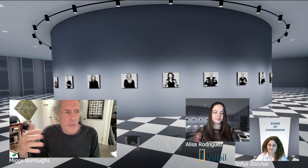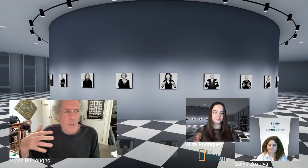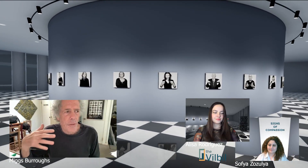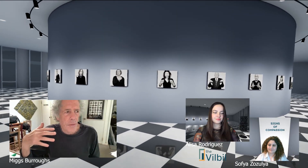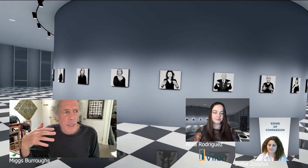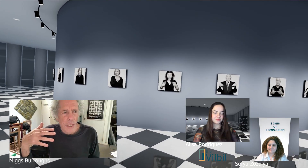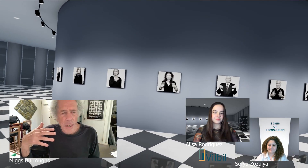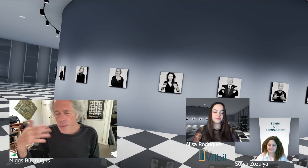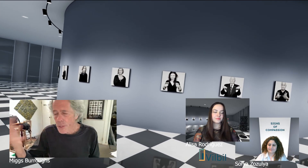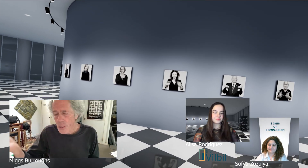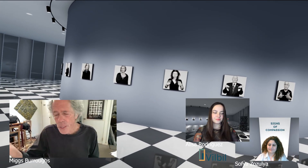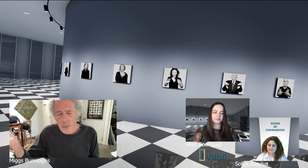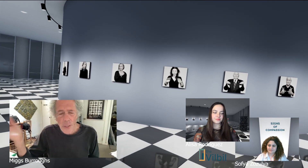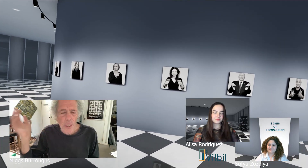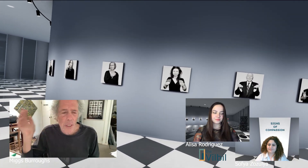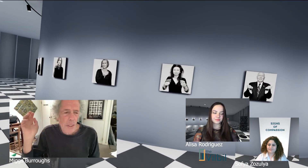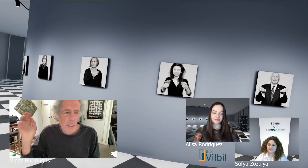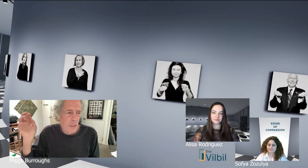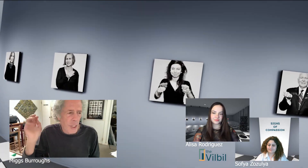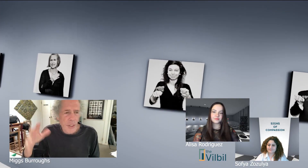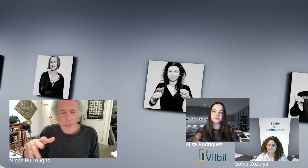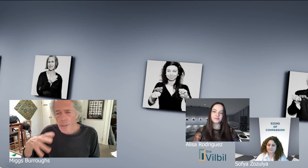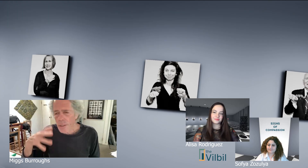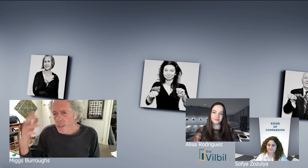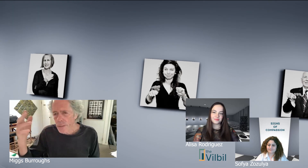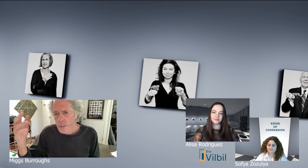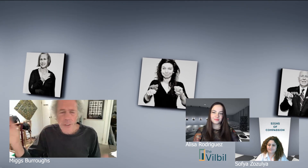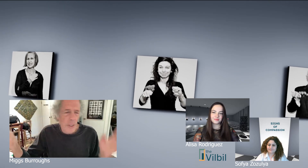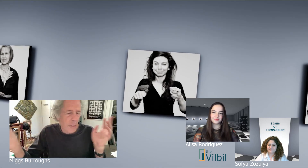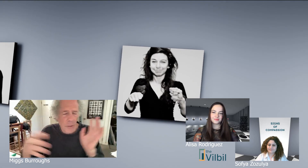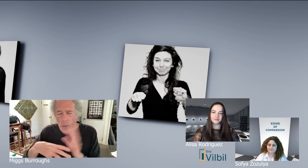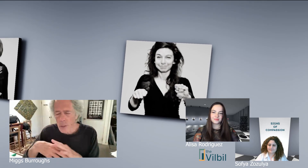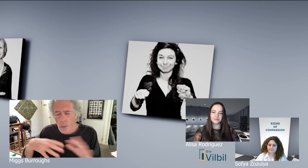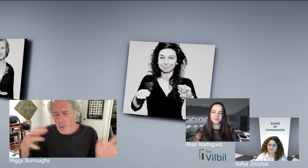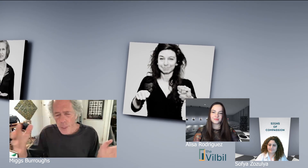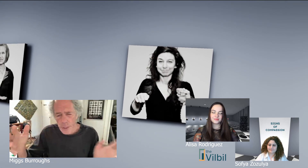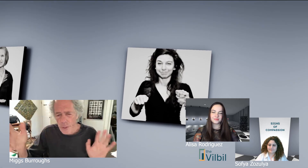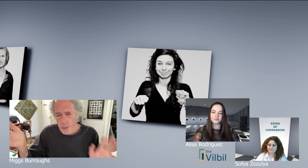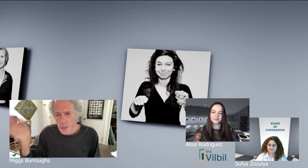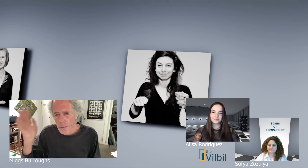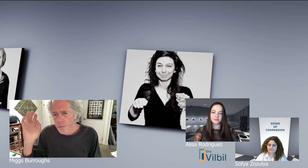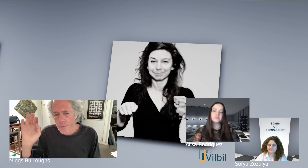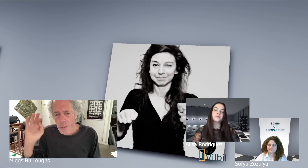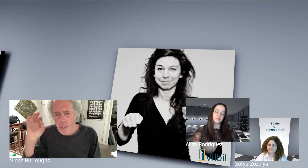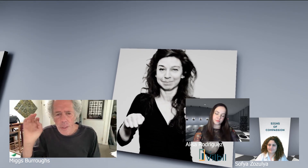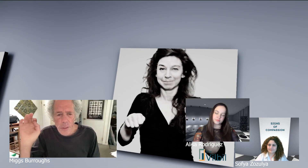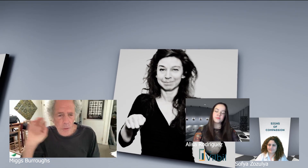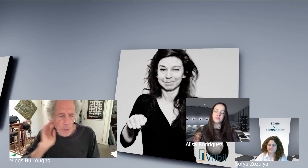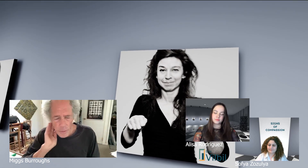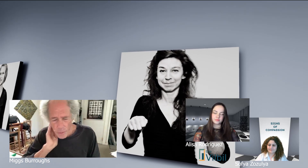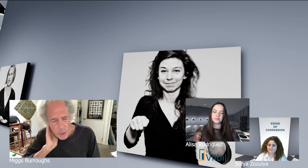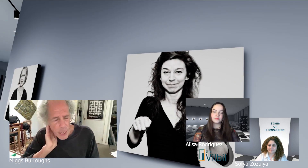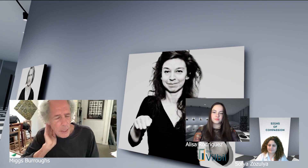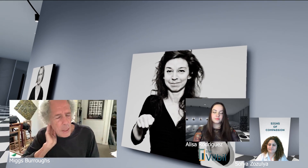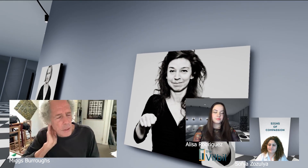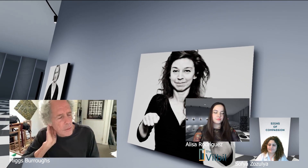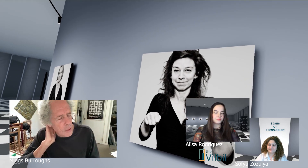different ethnicities, gender? I try to do a total mix of, of all that, a